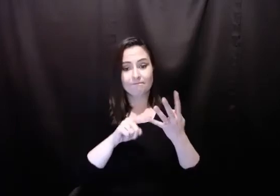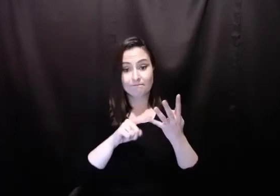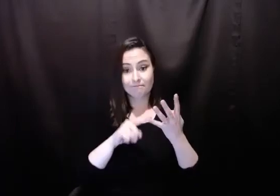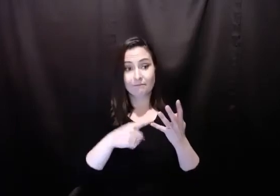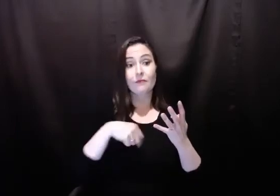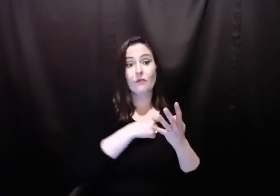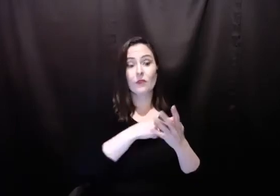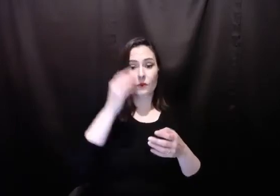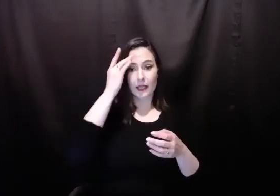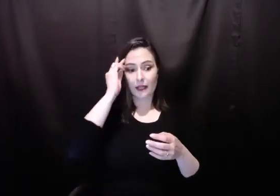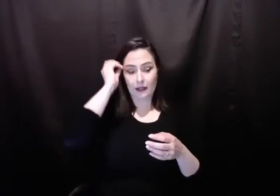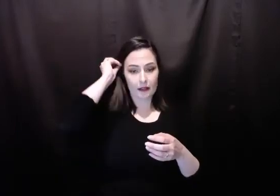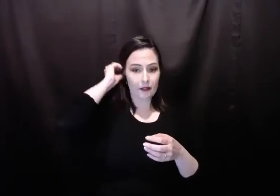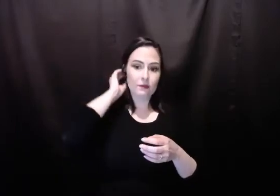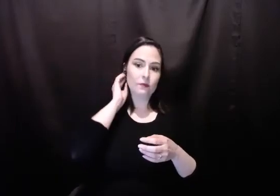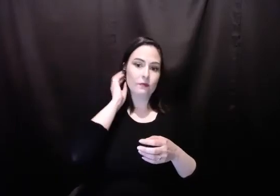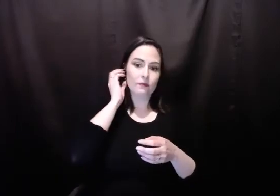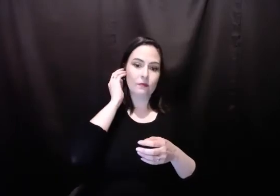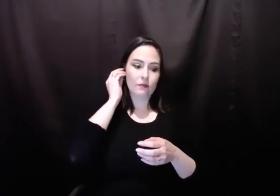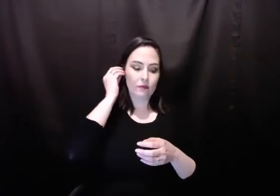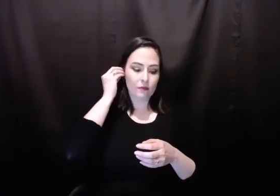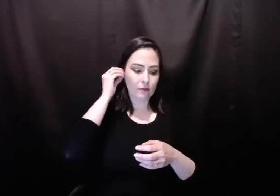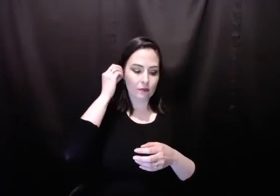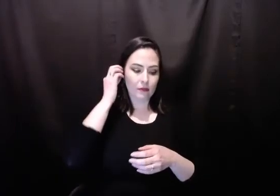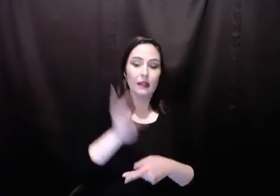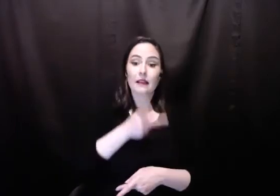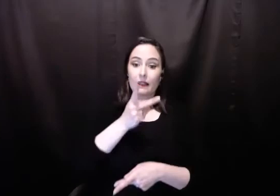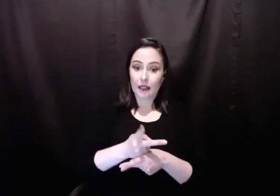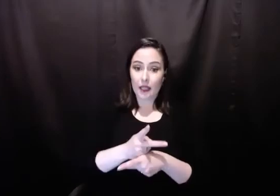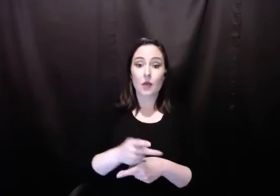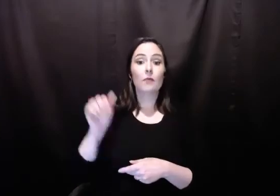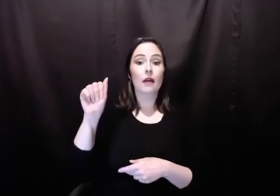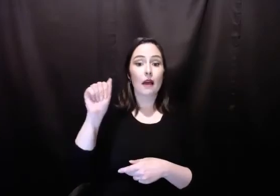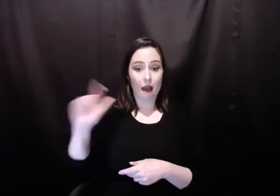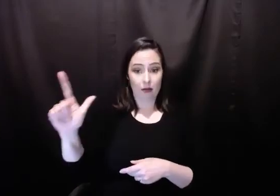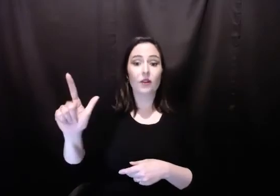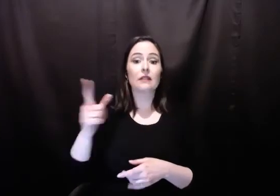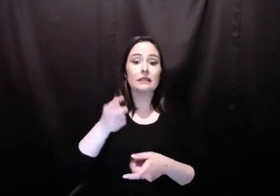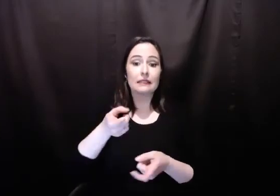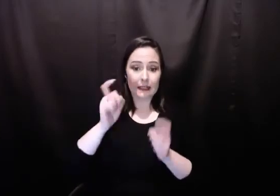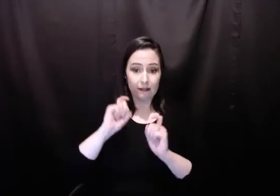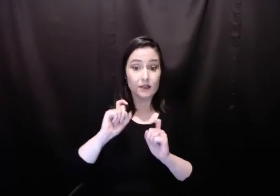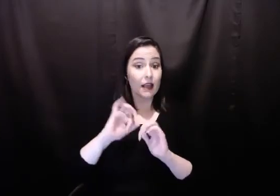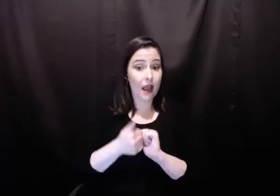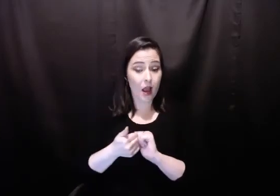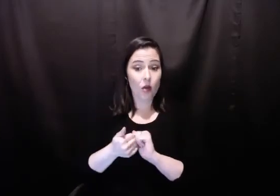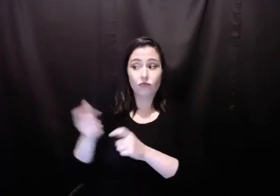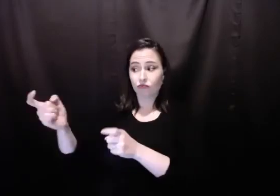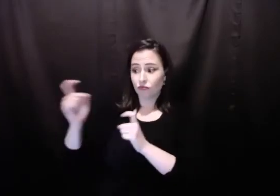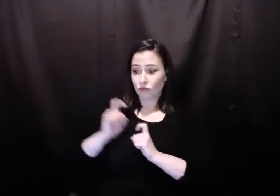know what your gift is, but it's important for you. I think it's important for all of us to figure that